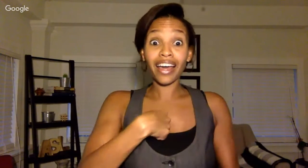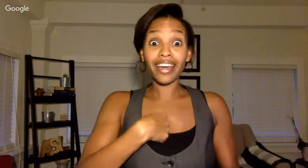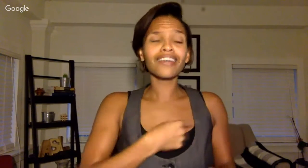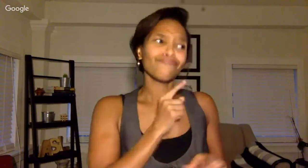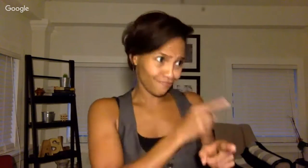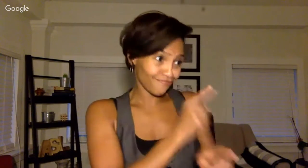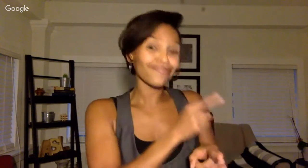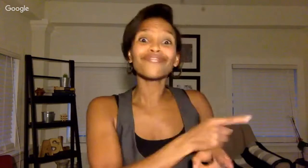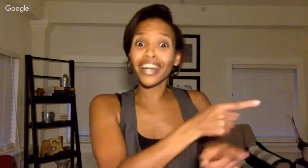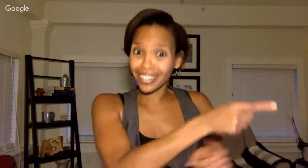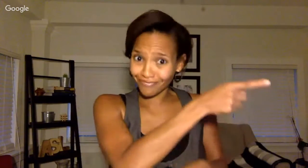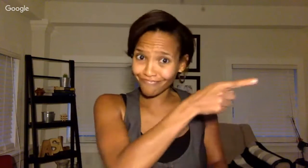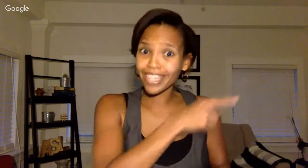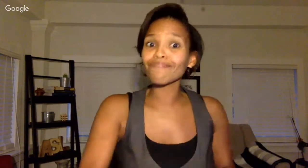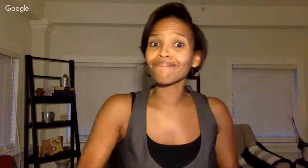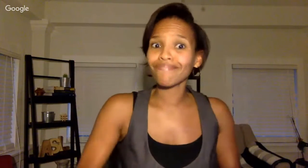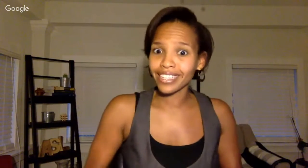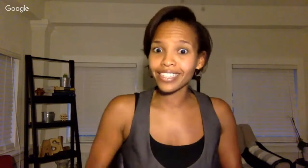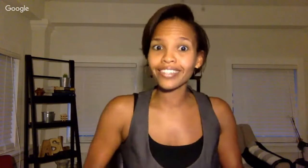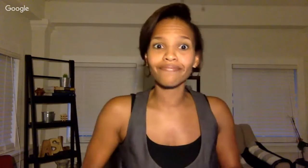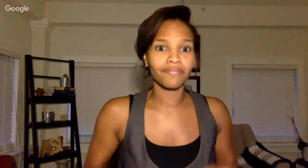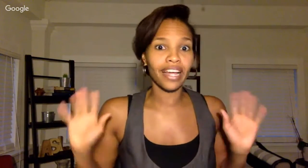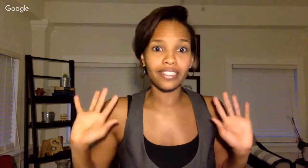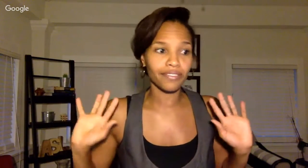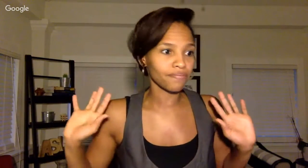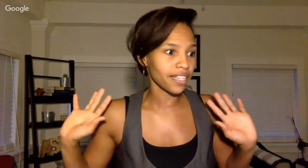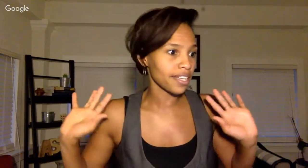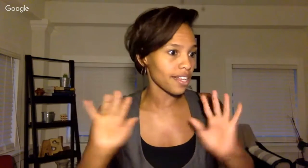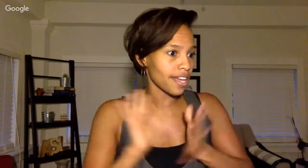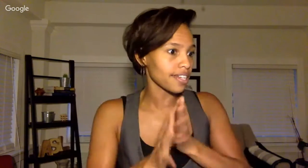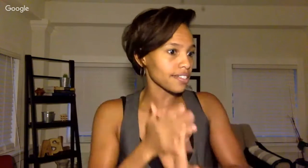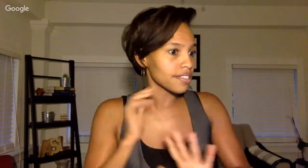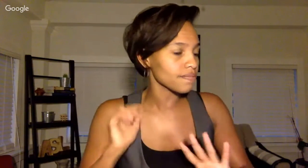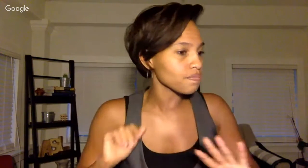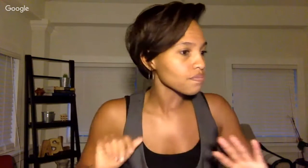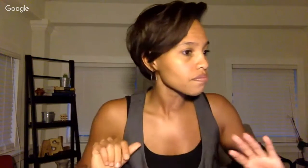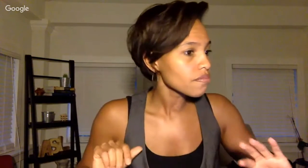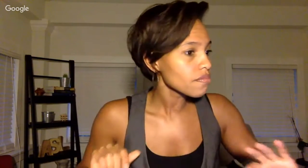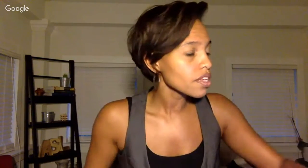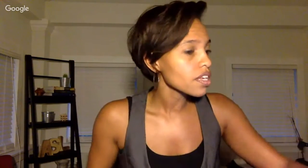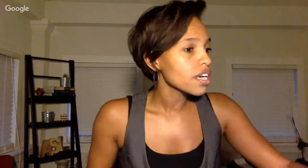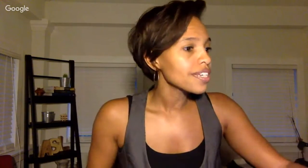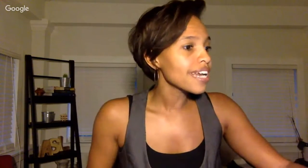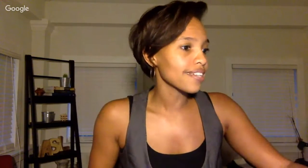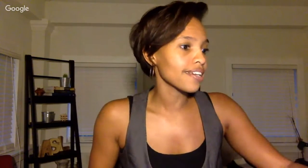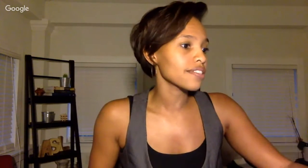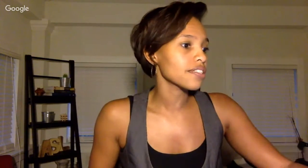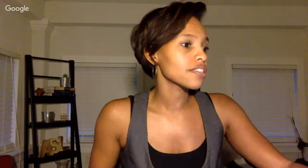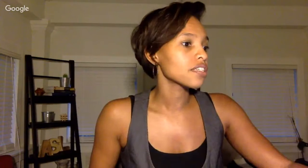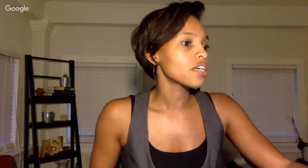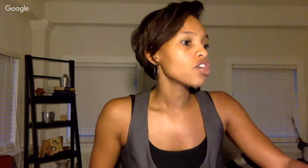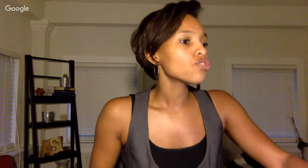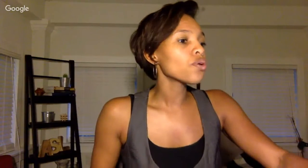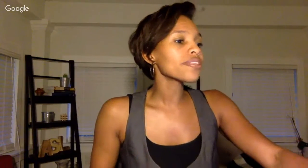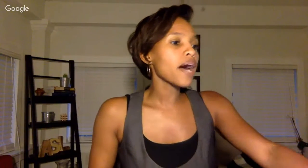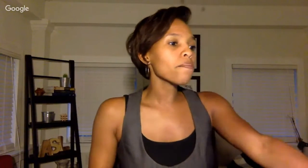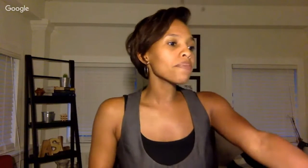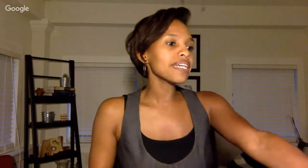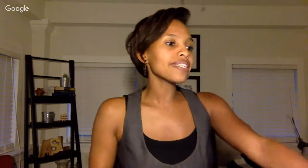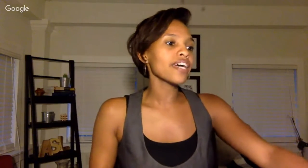I, right, yep, that's it, and that's it. That's the end of that sentence. Next sentence. So let me take a